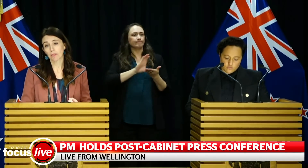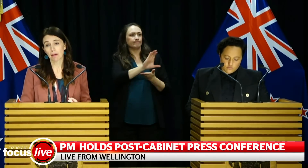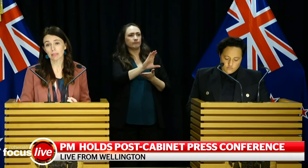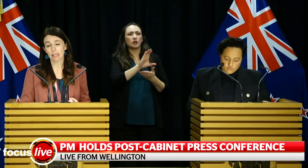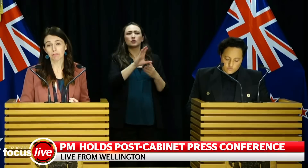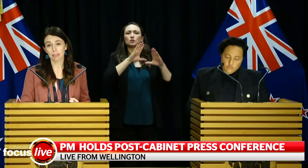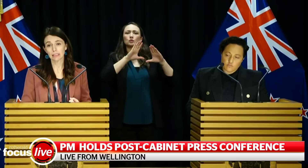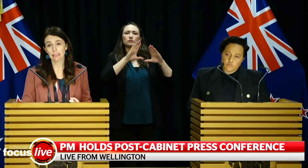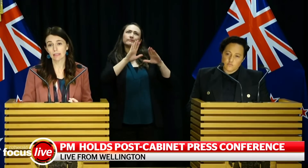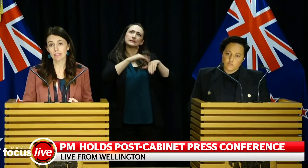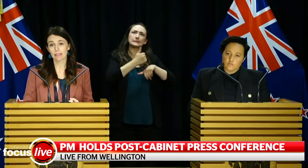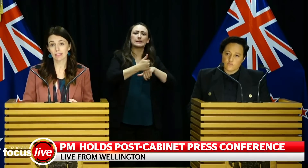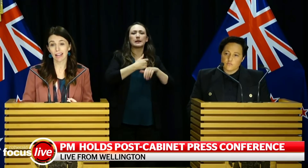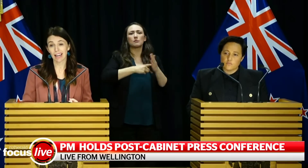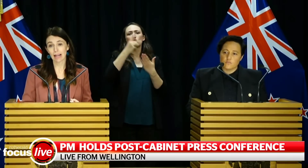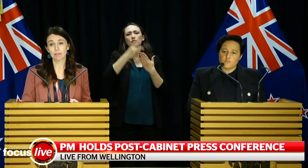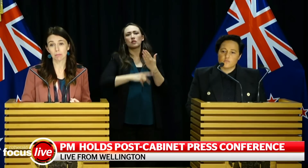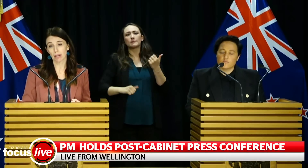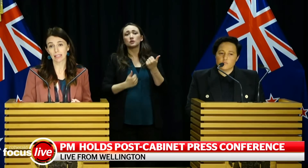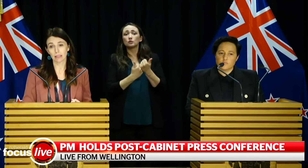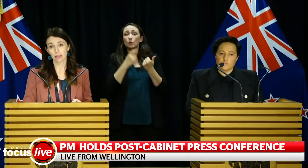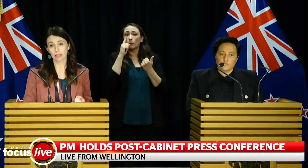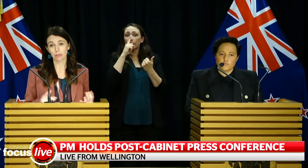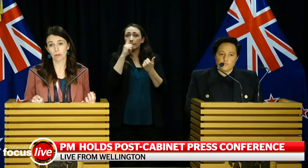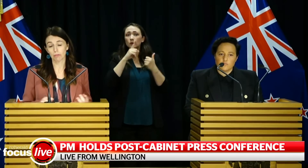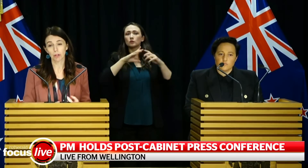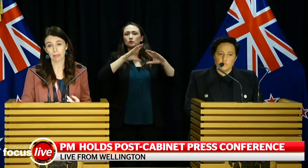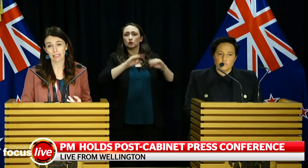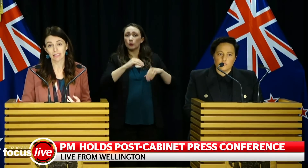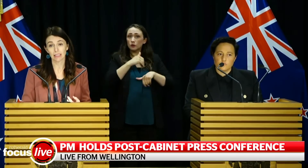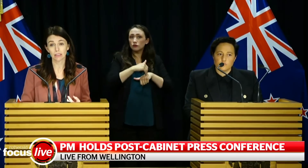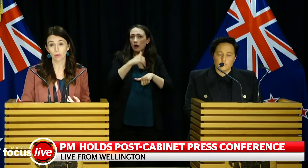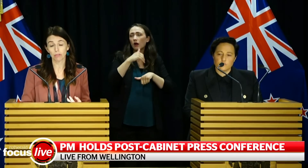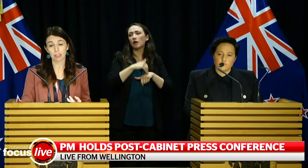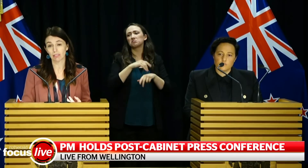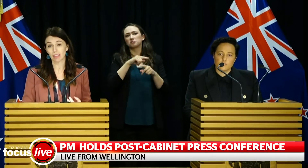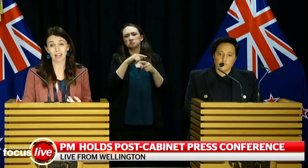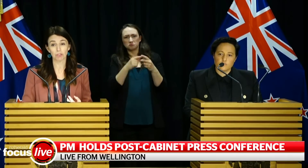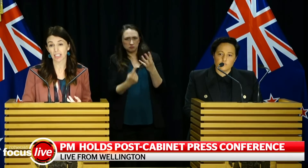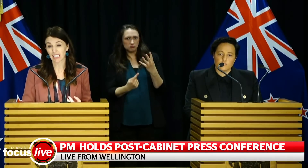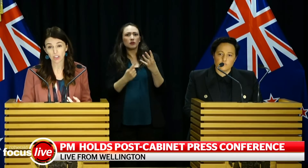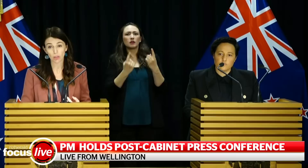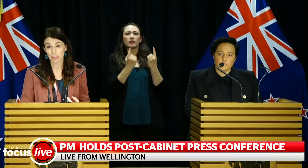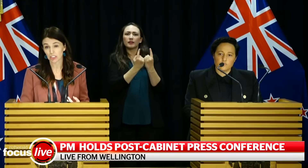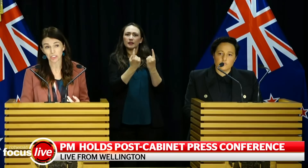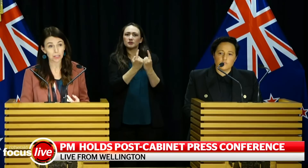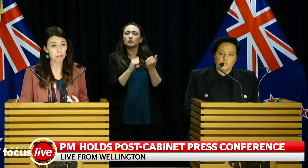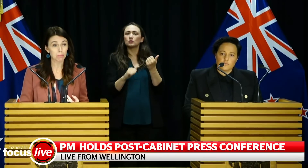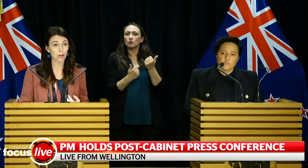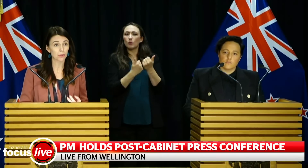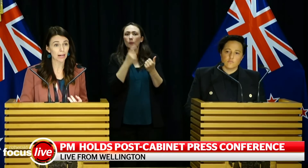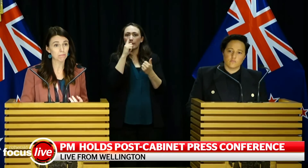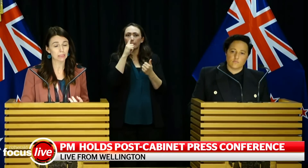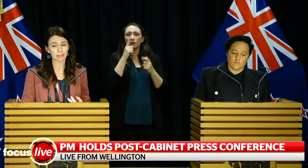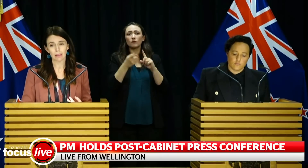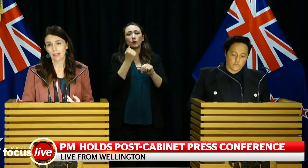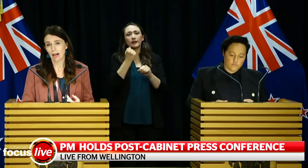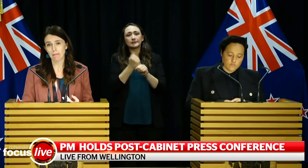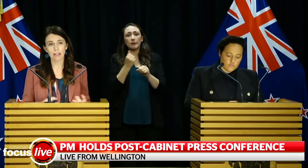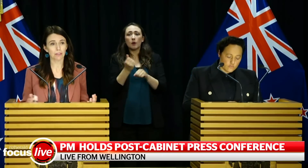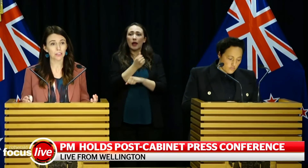into programs that, for instance, are aimed at breaking the cycle of criminality. So often drug and alcohol addiction treatment